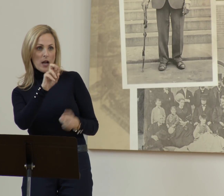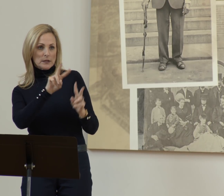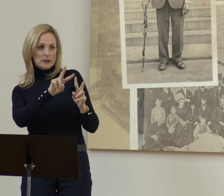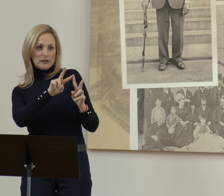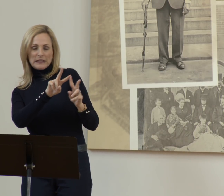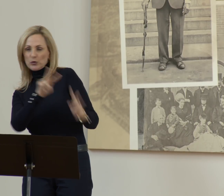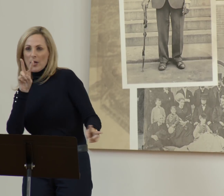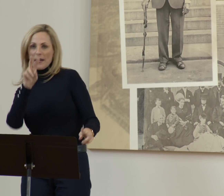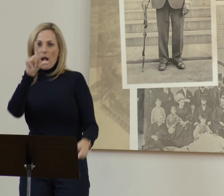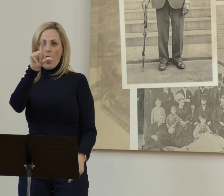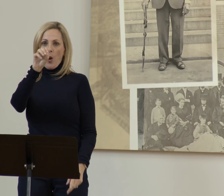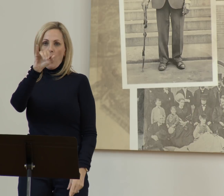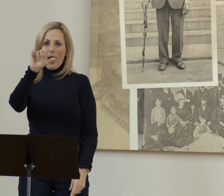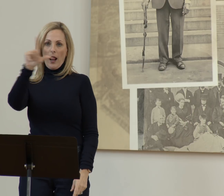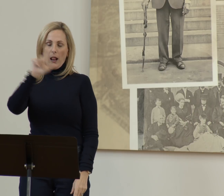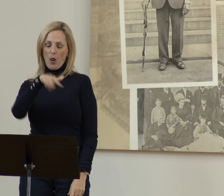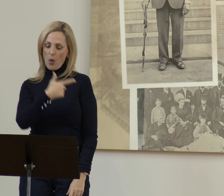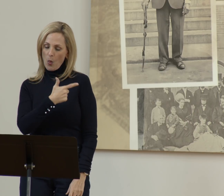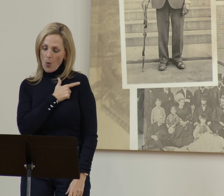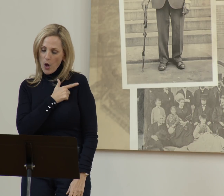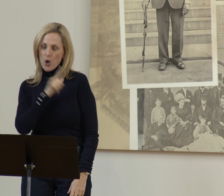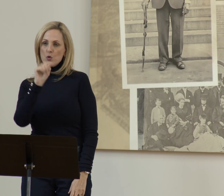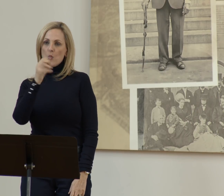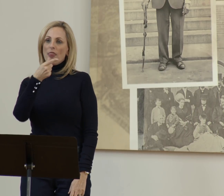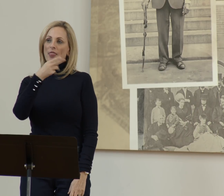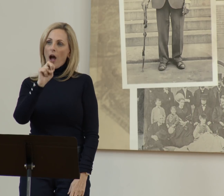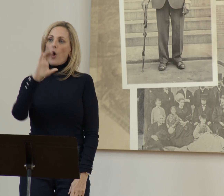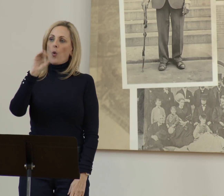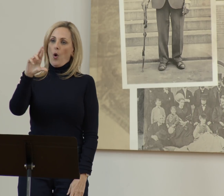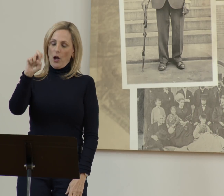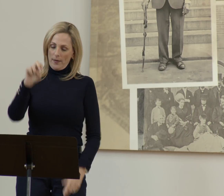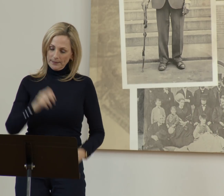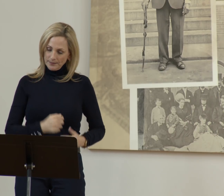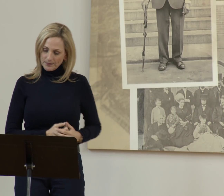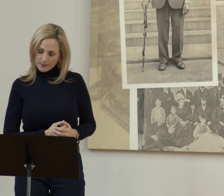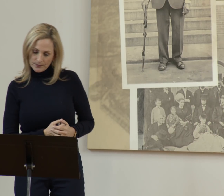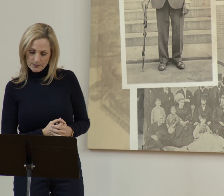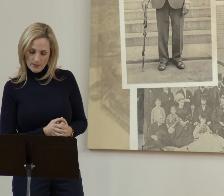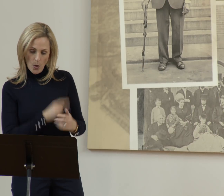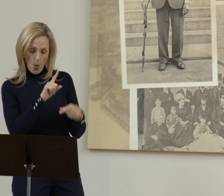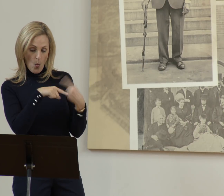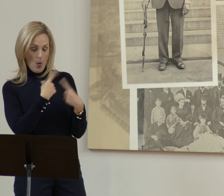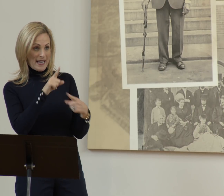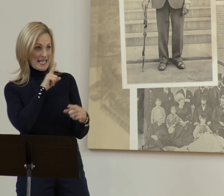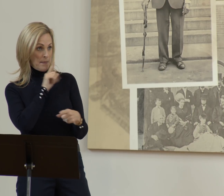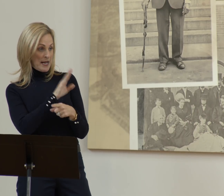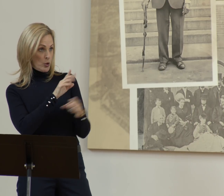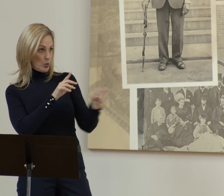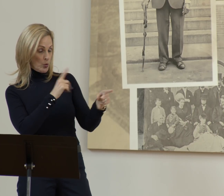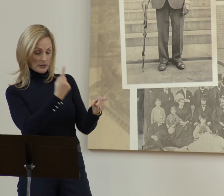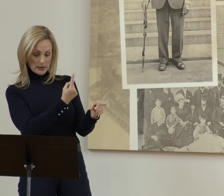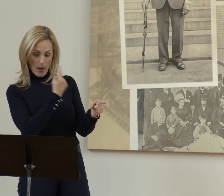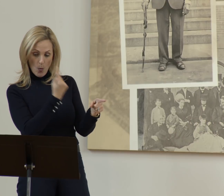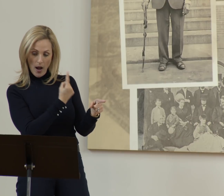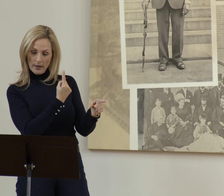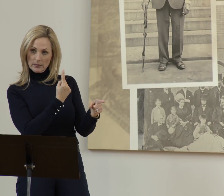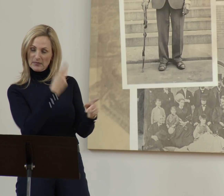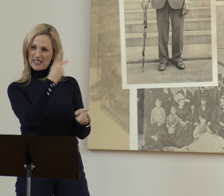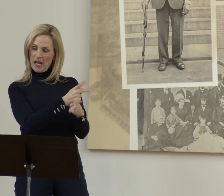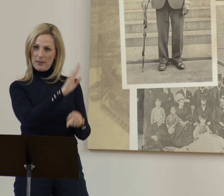But I learned that my friend Bernard Bragg was extremely loyal to the core. When he committed